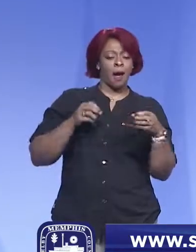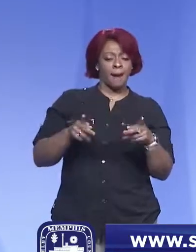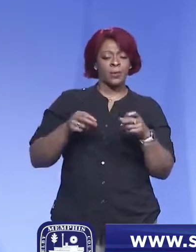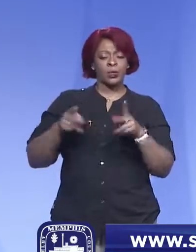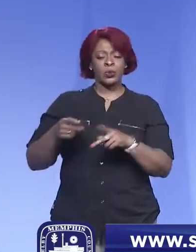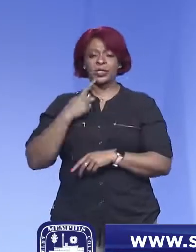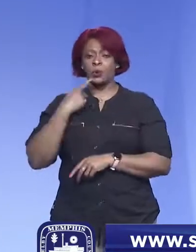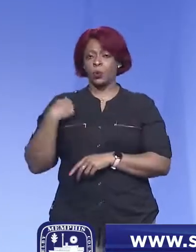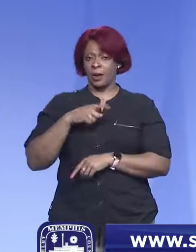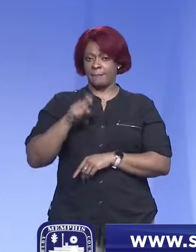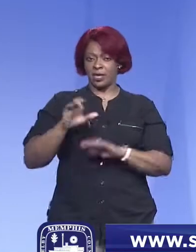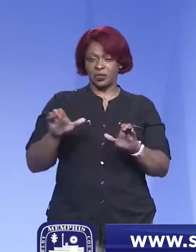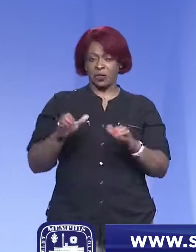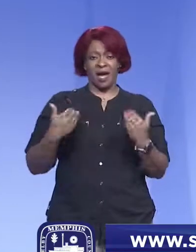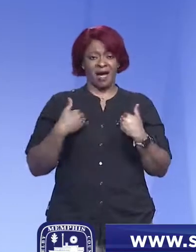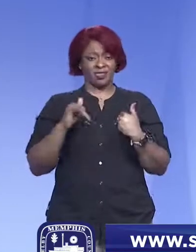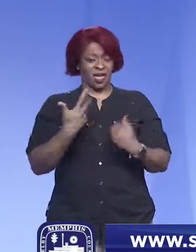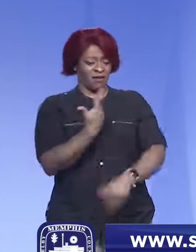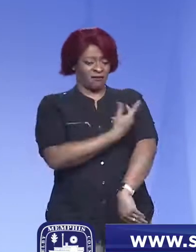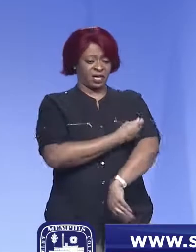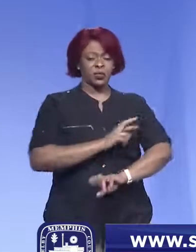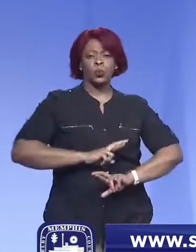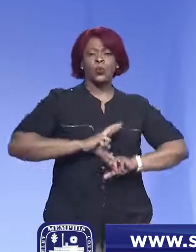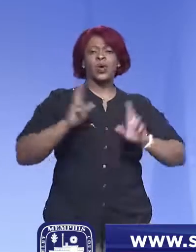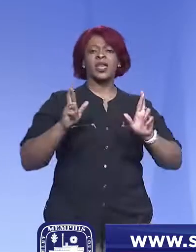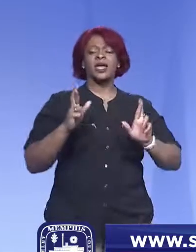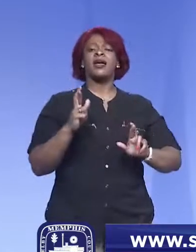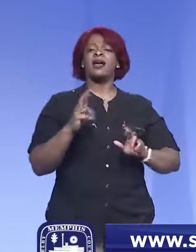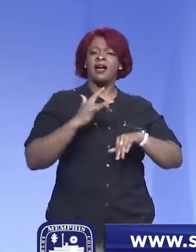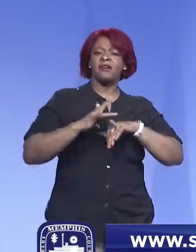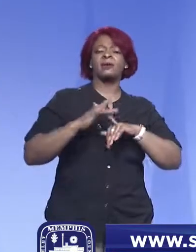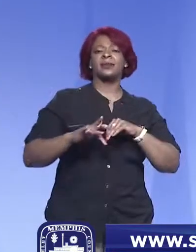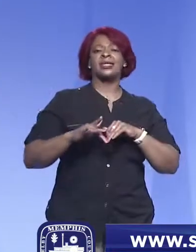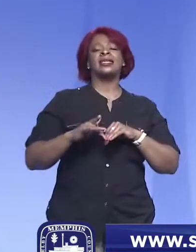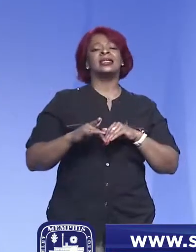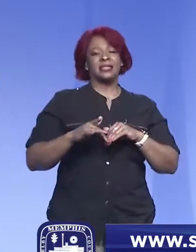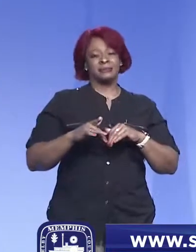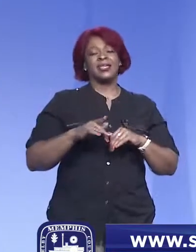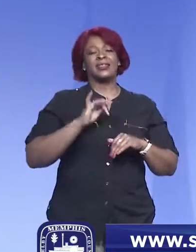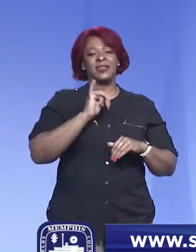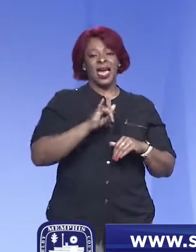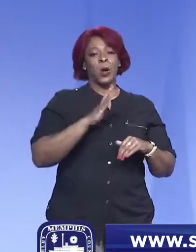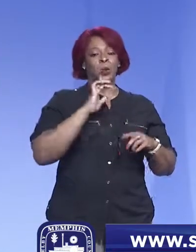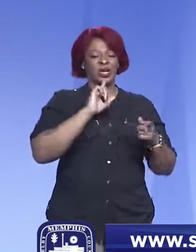need to do. Having the vaccine available is clearly a game-changing